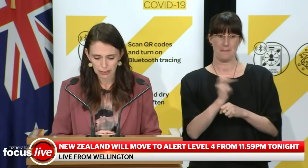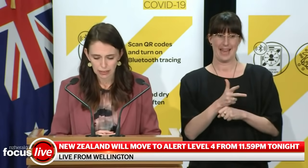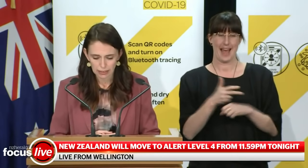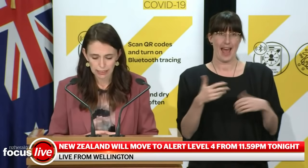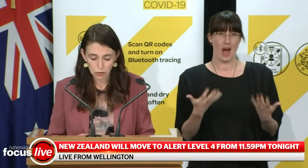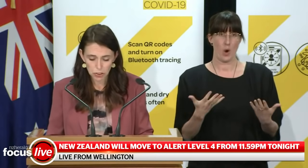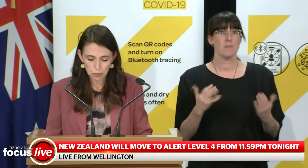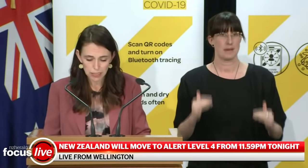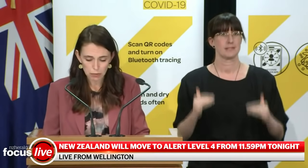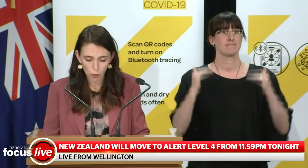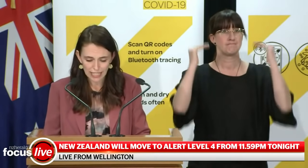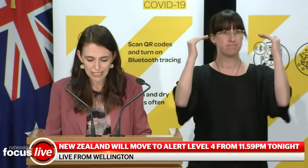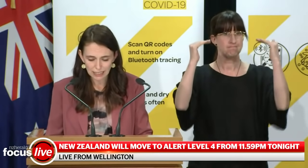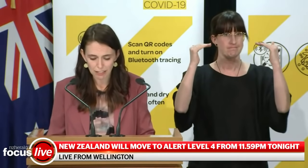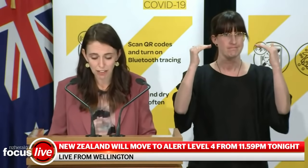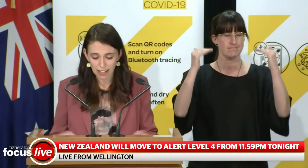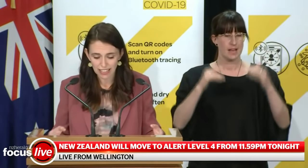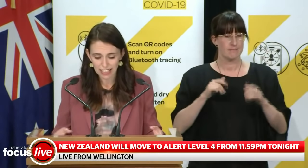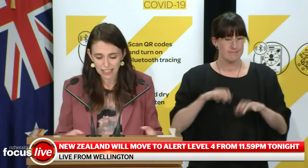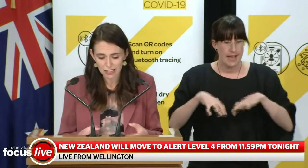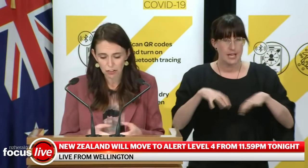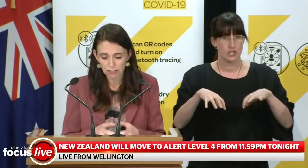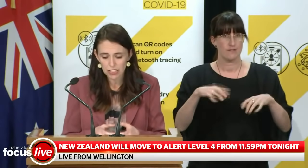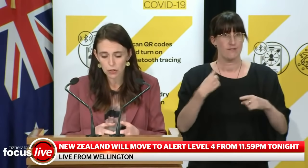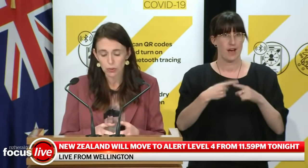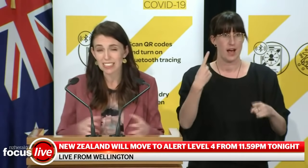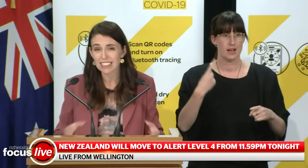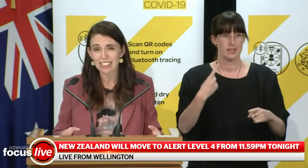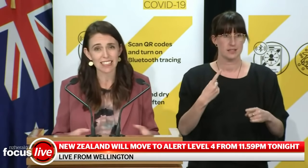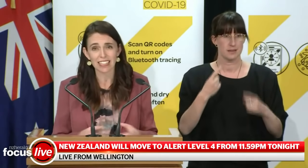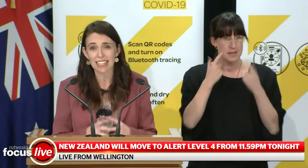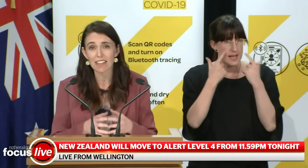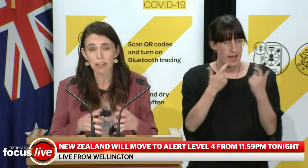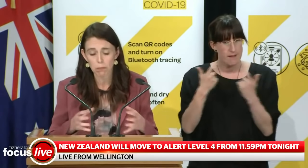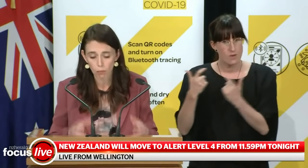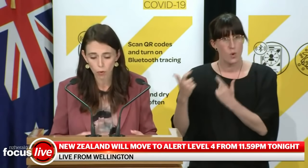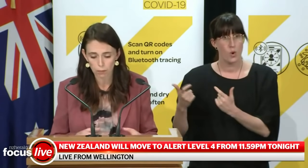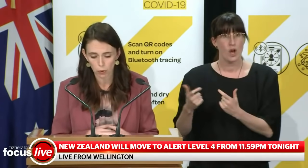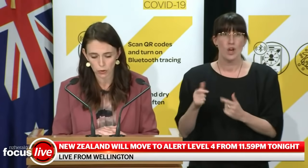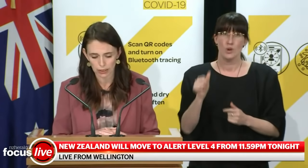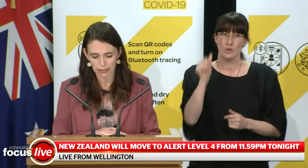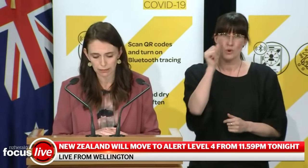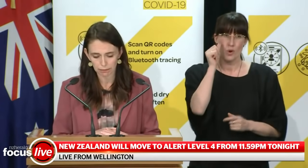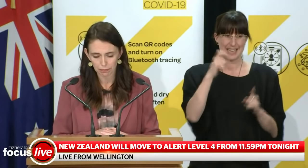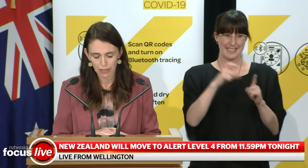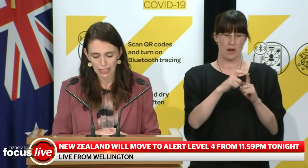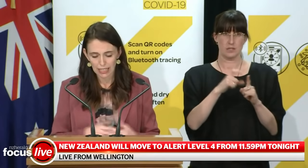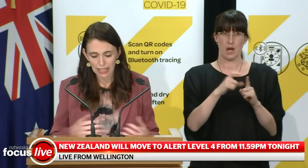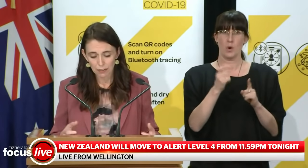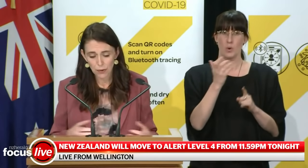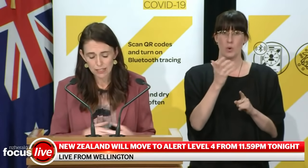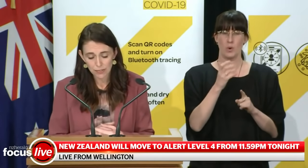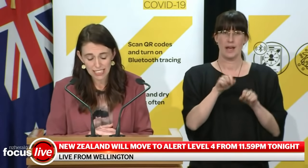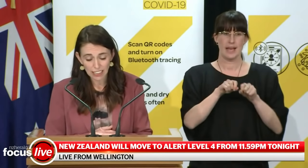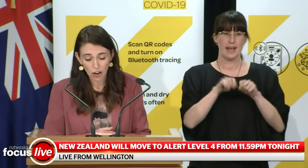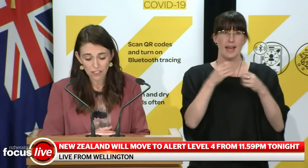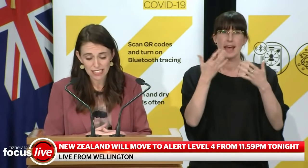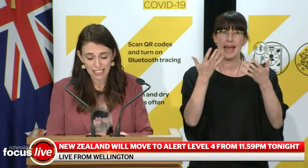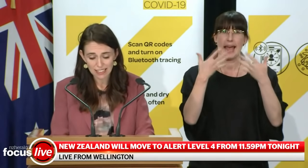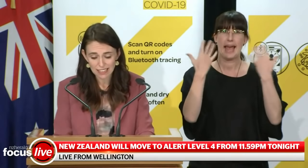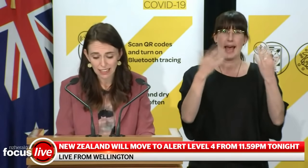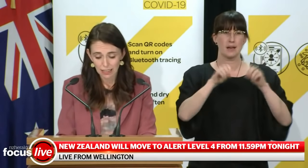game. Delta spreads more easily via the air, so physical distancing is even more important. As we've